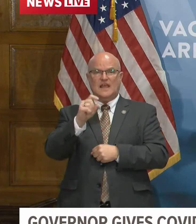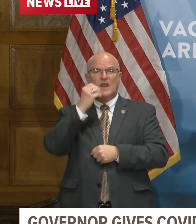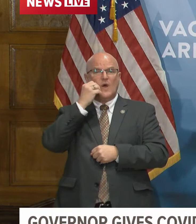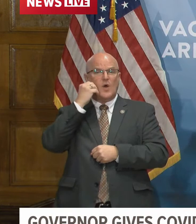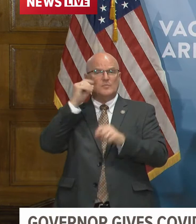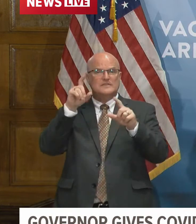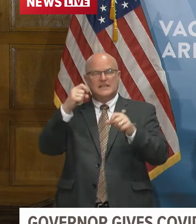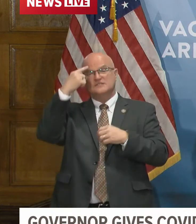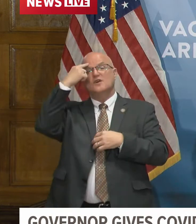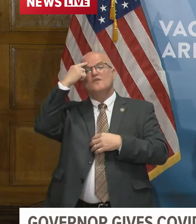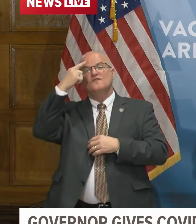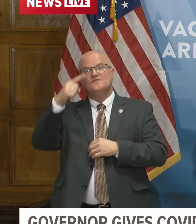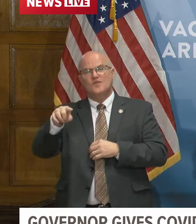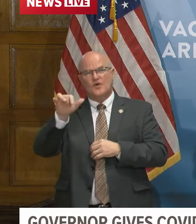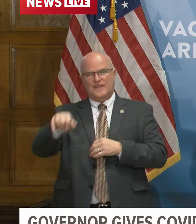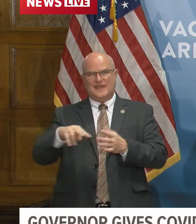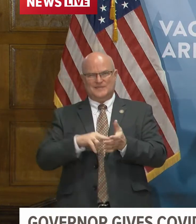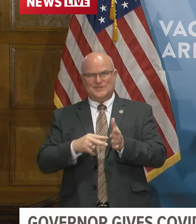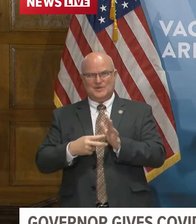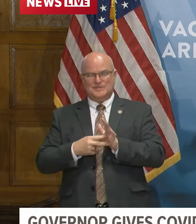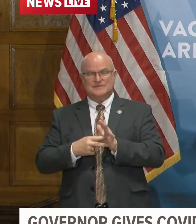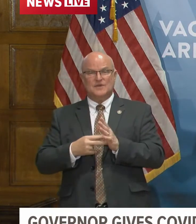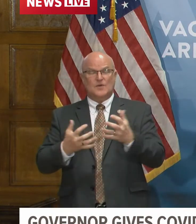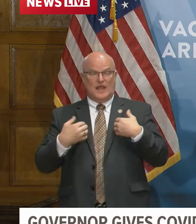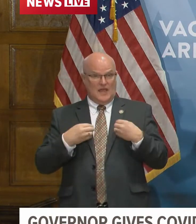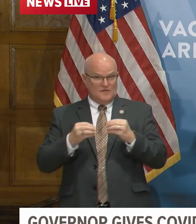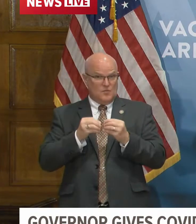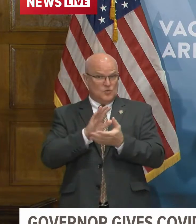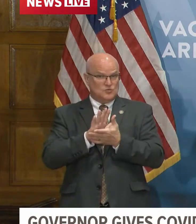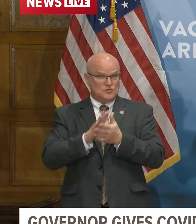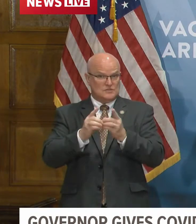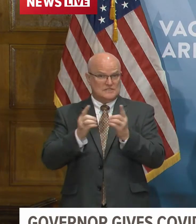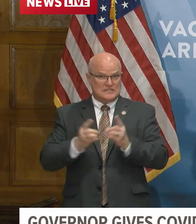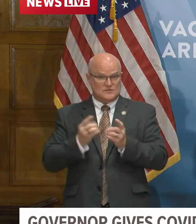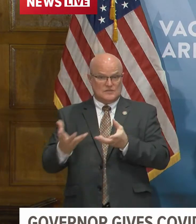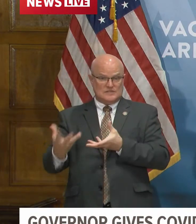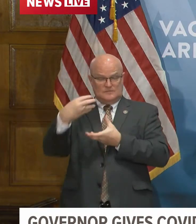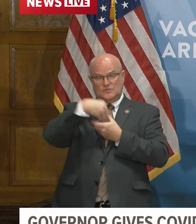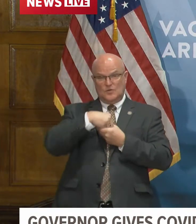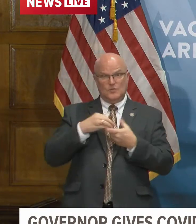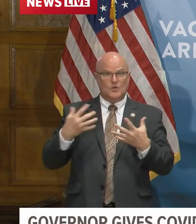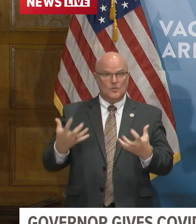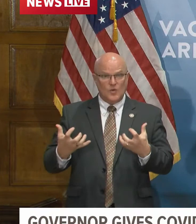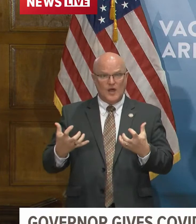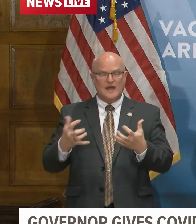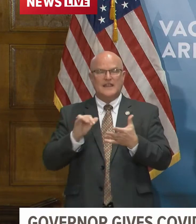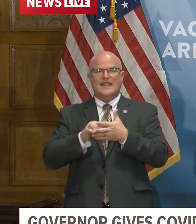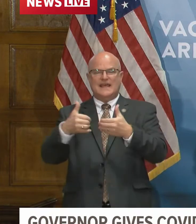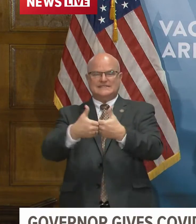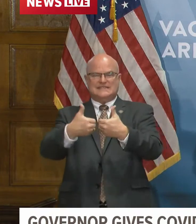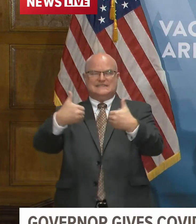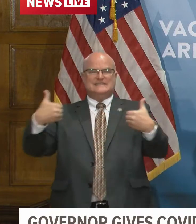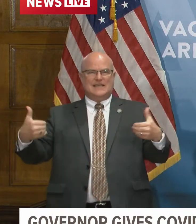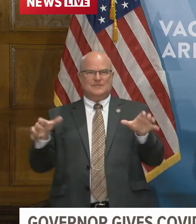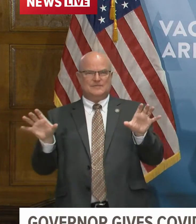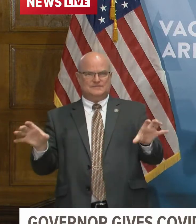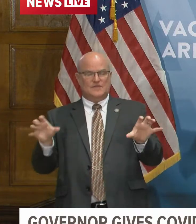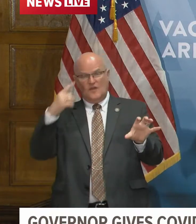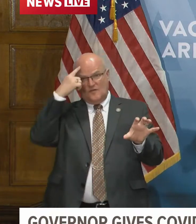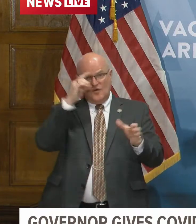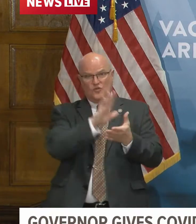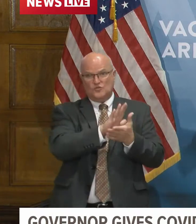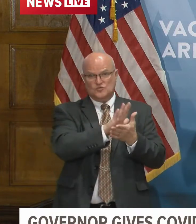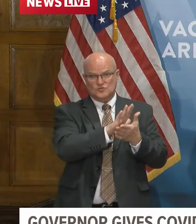tests for that purpose. We'd like to have more school districts participate. That's a separate supply chain for